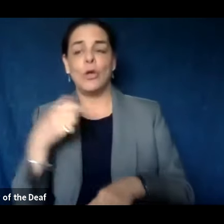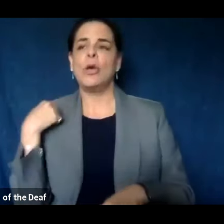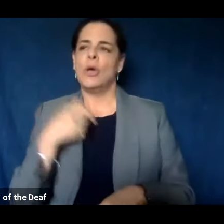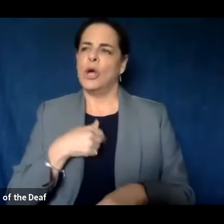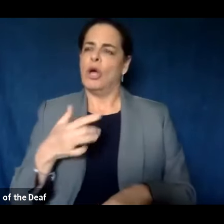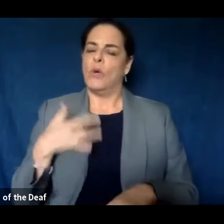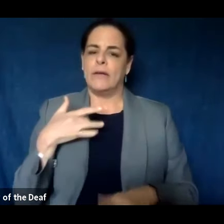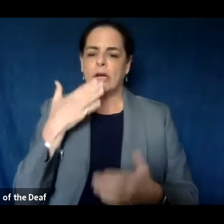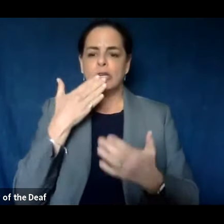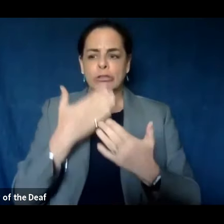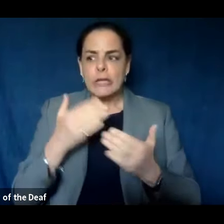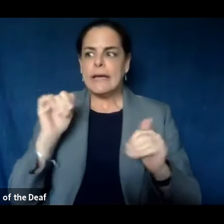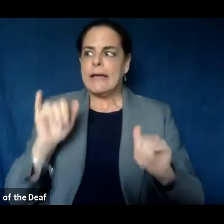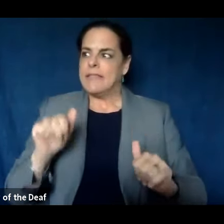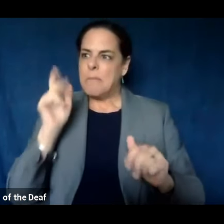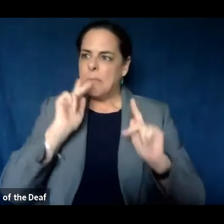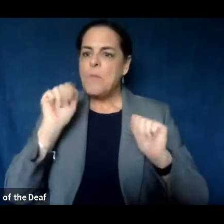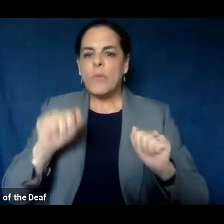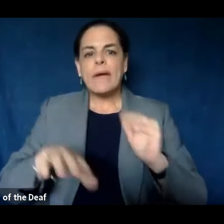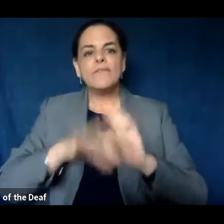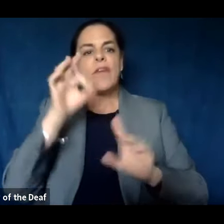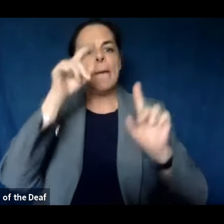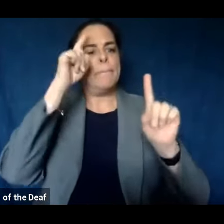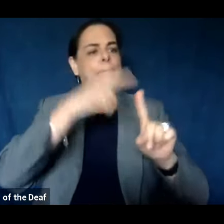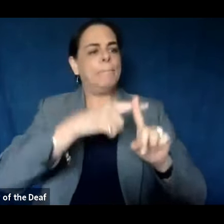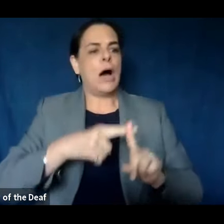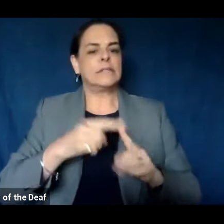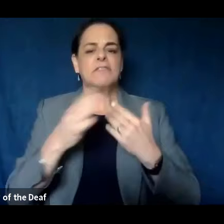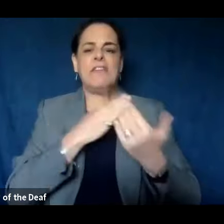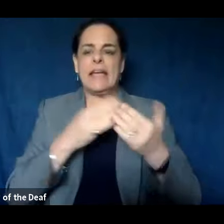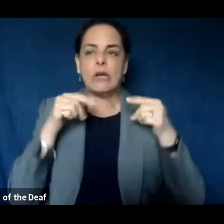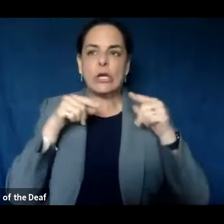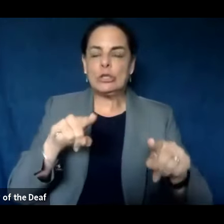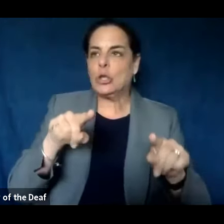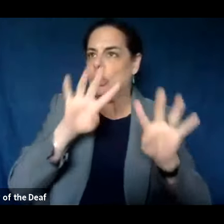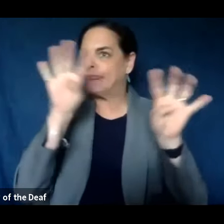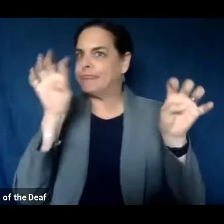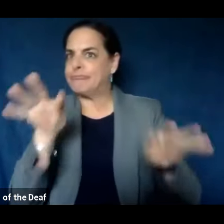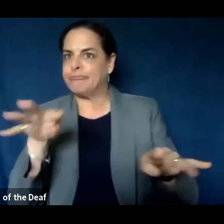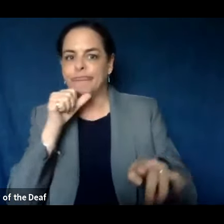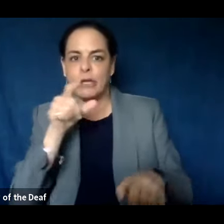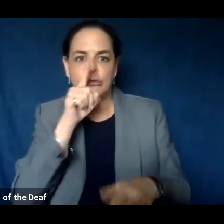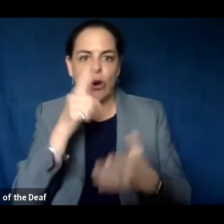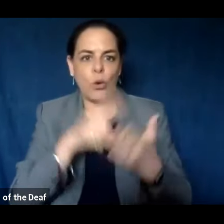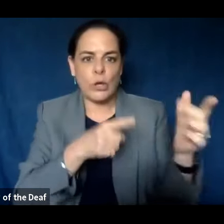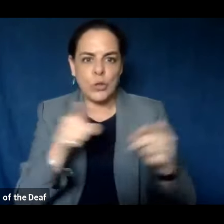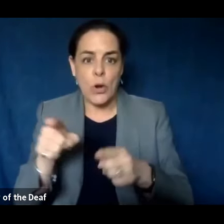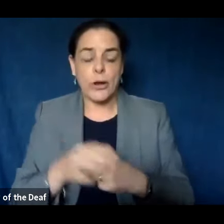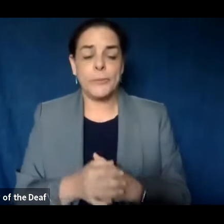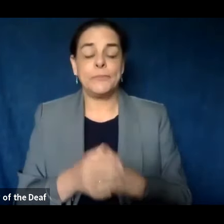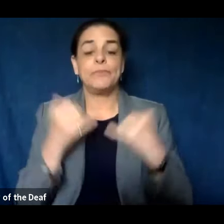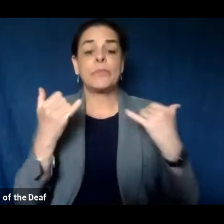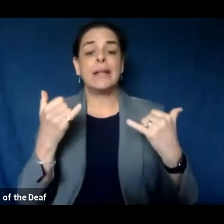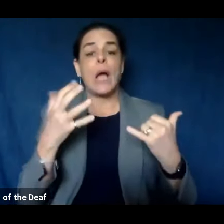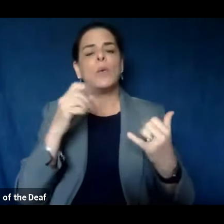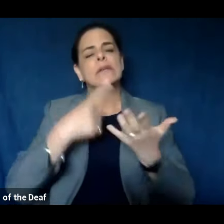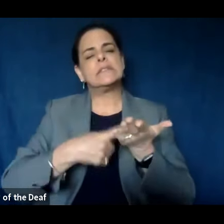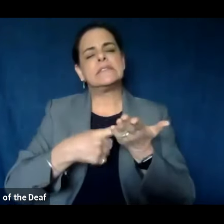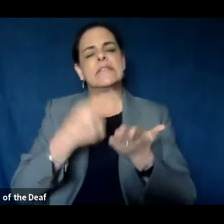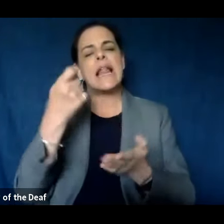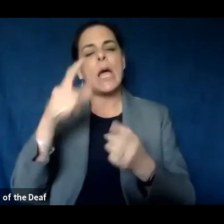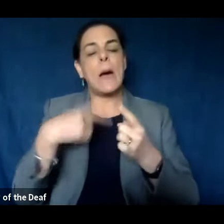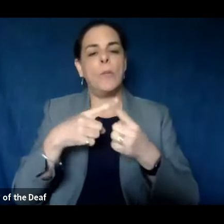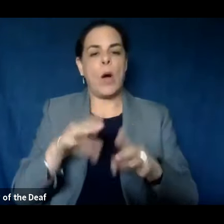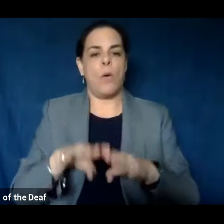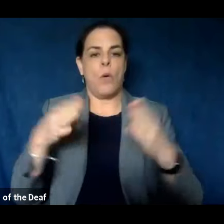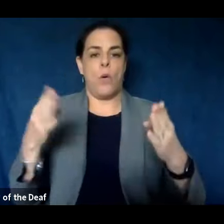of the unknown. Now I'd like to talk a little bit more about reopening our community. I want to